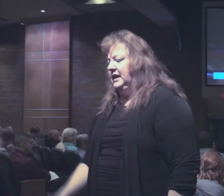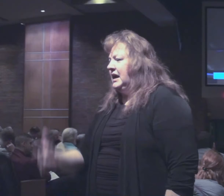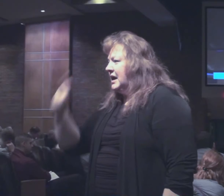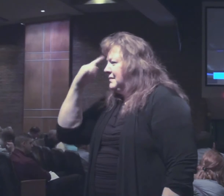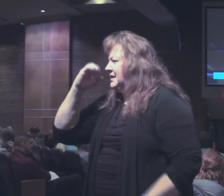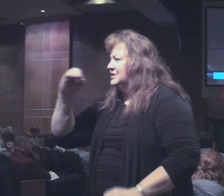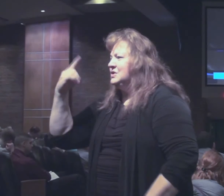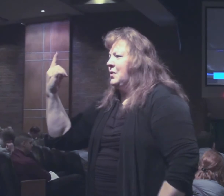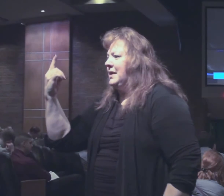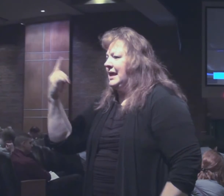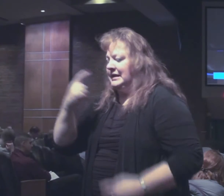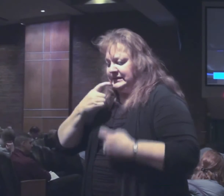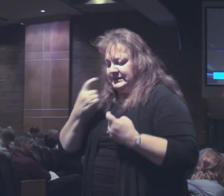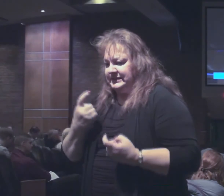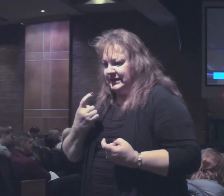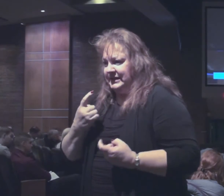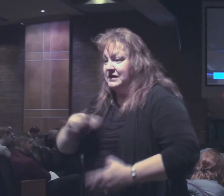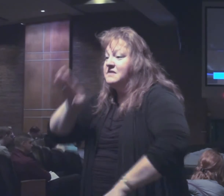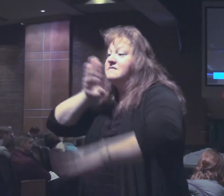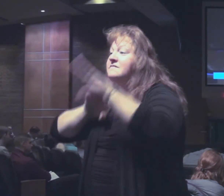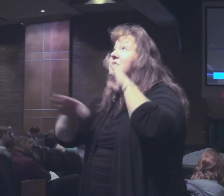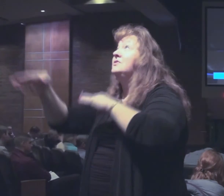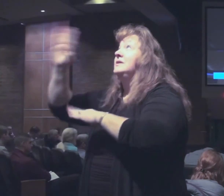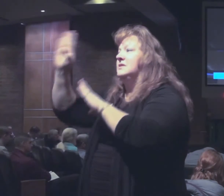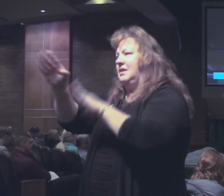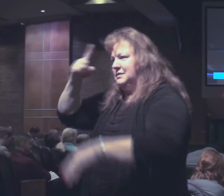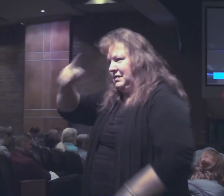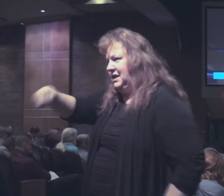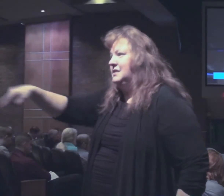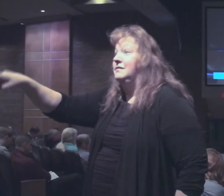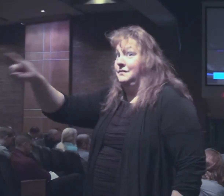Because no one else's sin can frustrate God's plan for you.